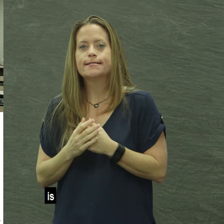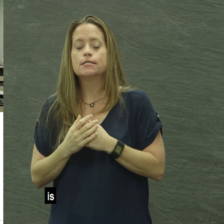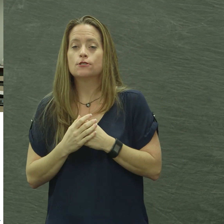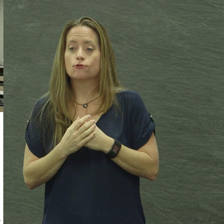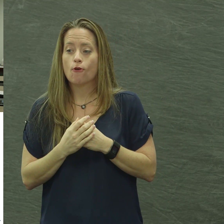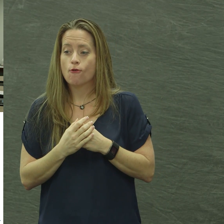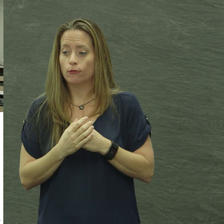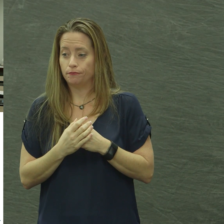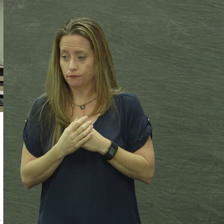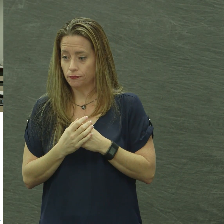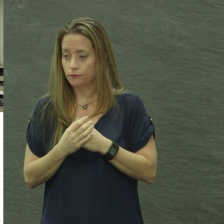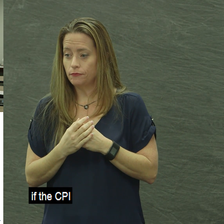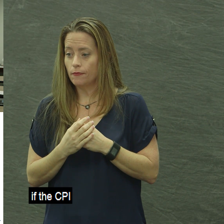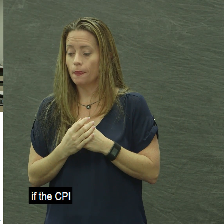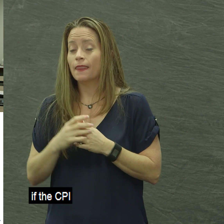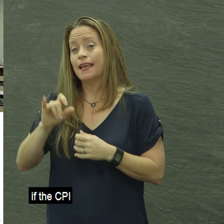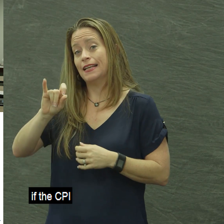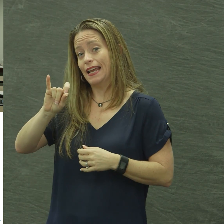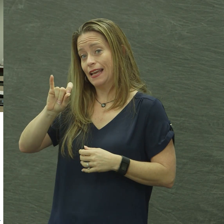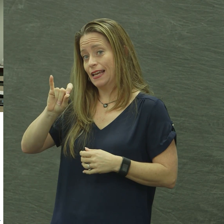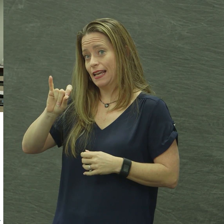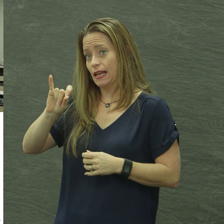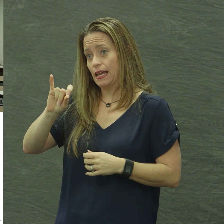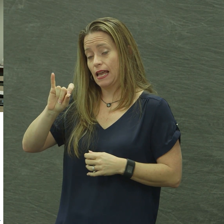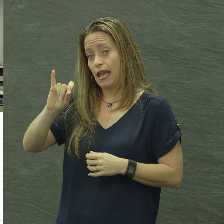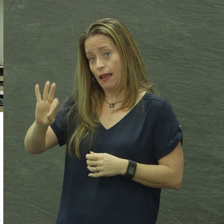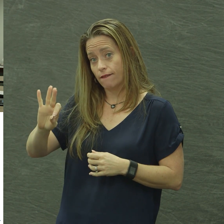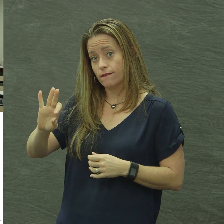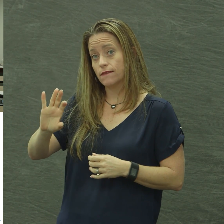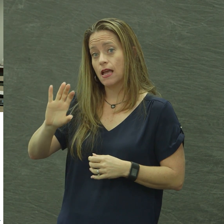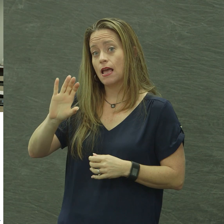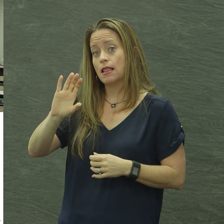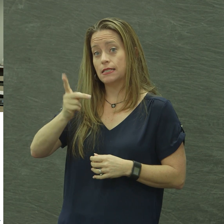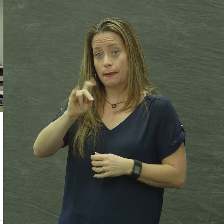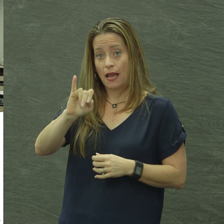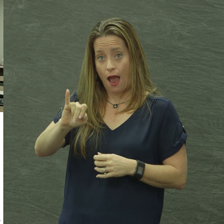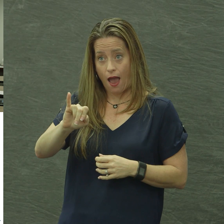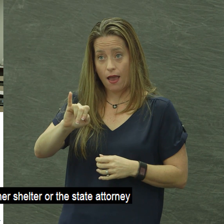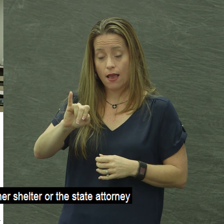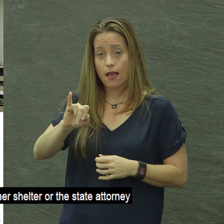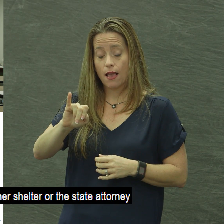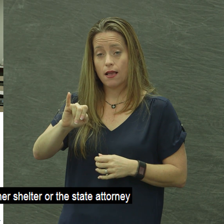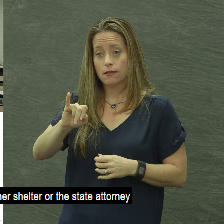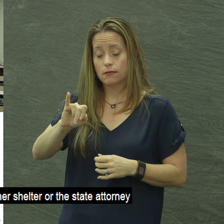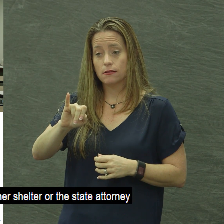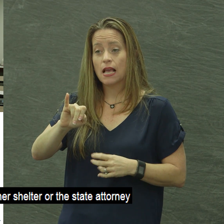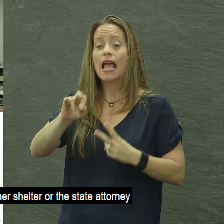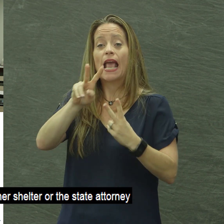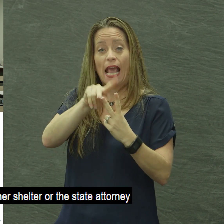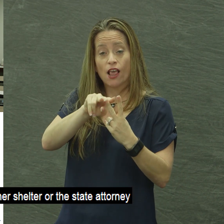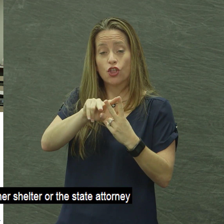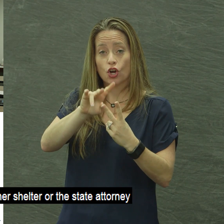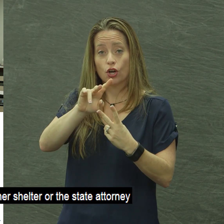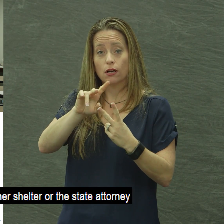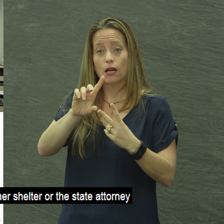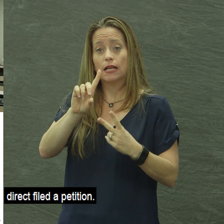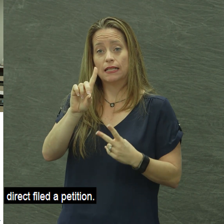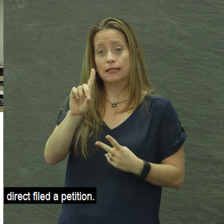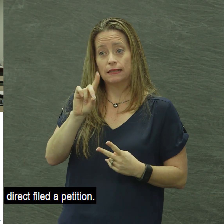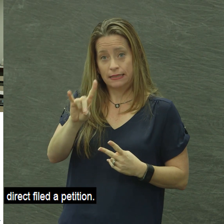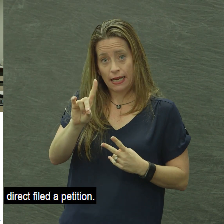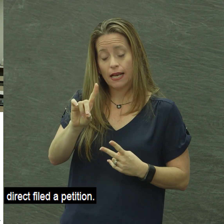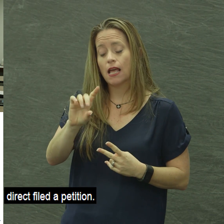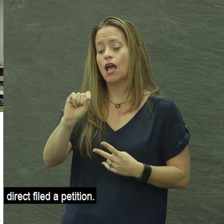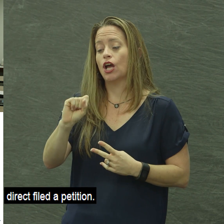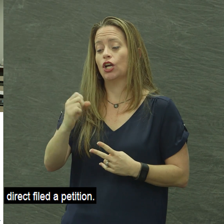is if the CPI did either shelter or the state attorney